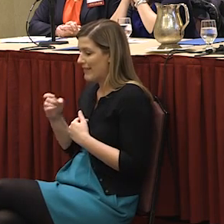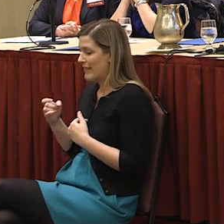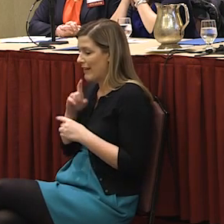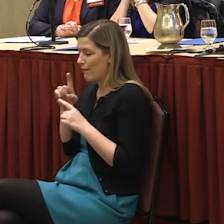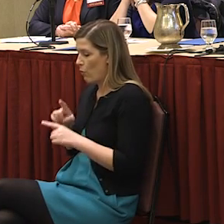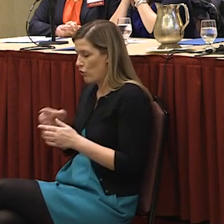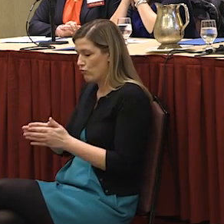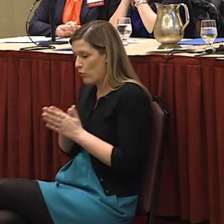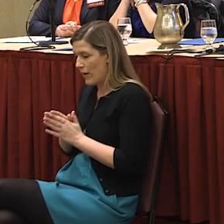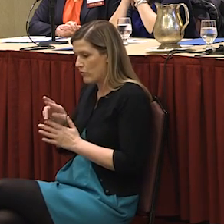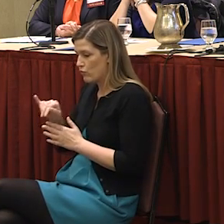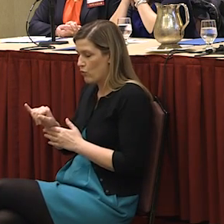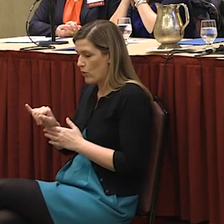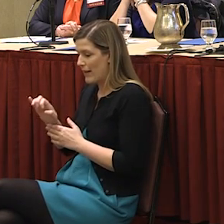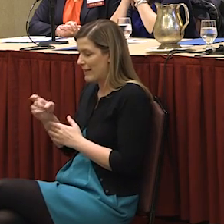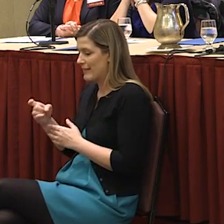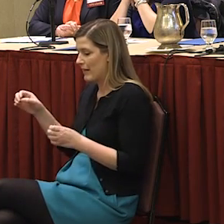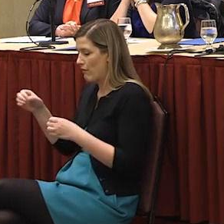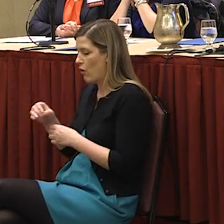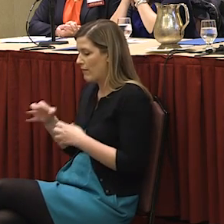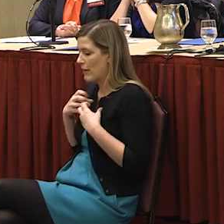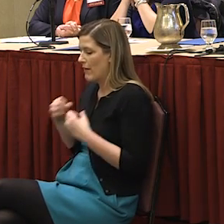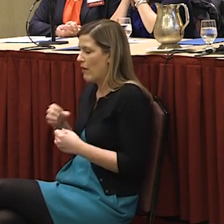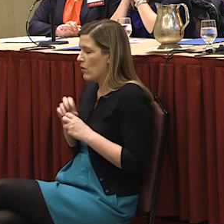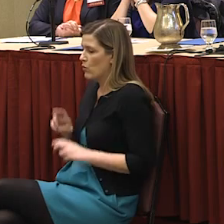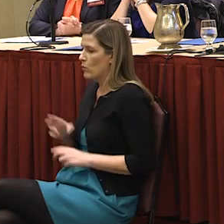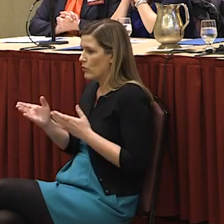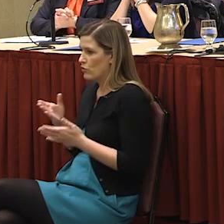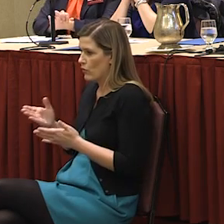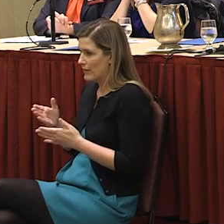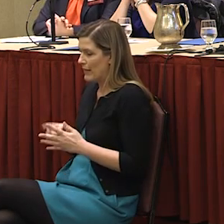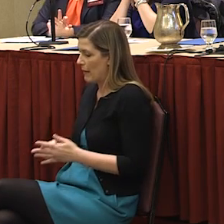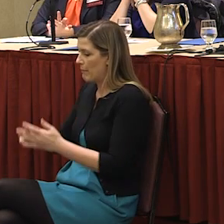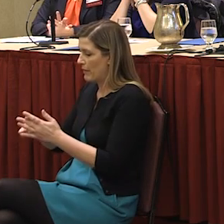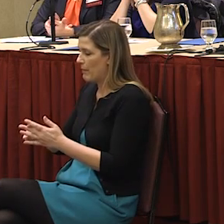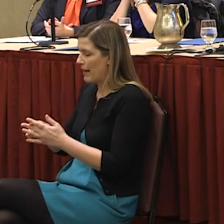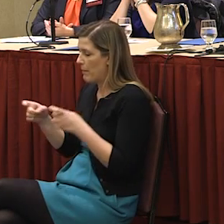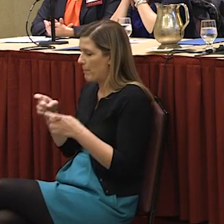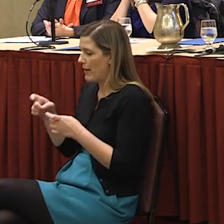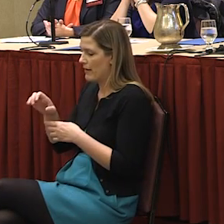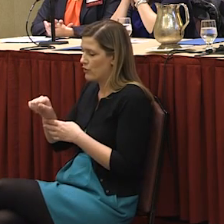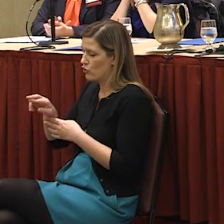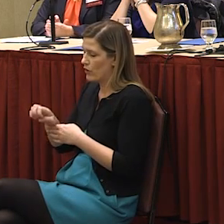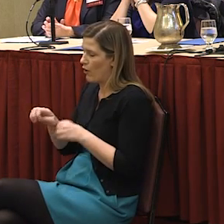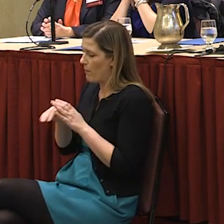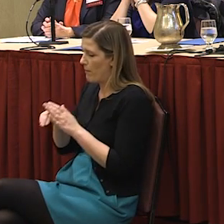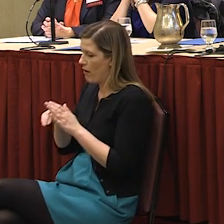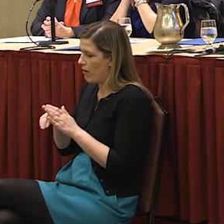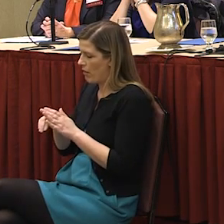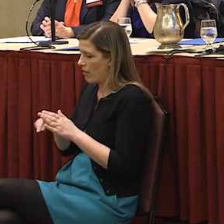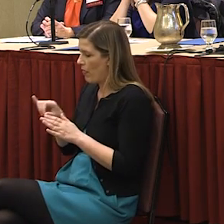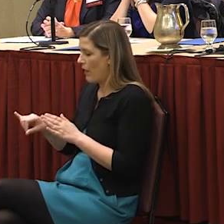order requesting that the Rhode Island Executive Office of Health and Human Services implement a managed care model. This is